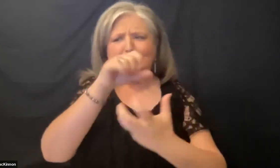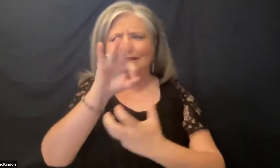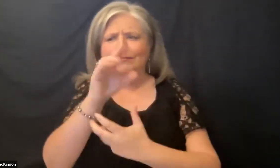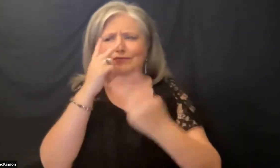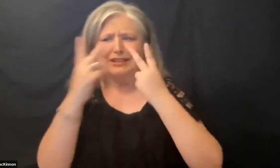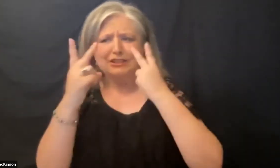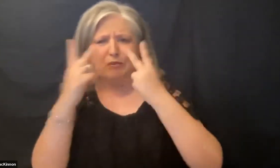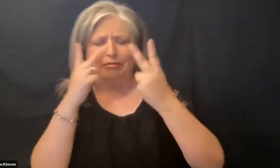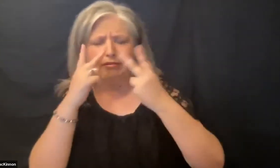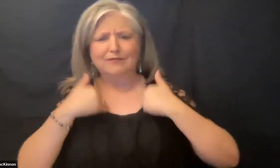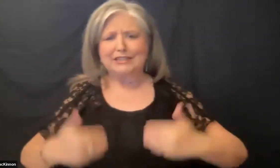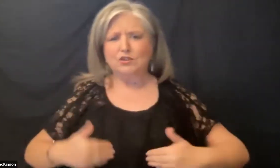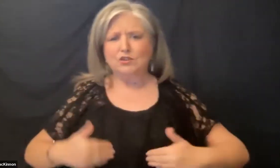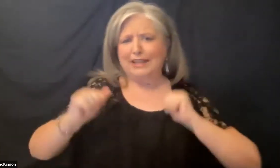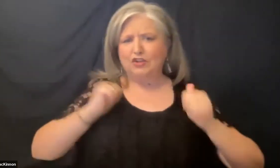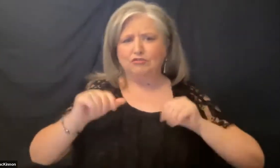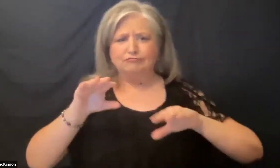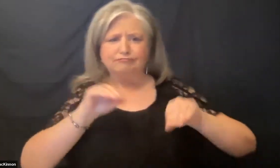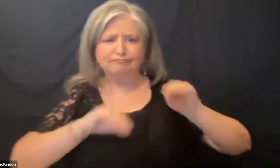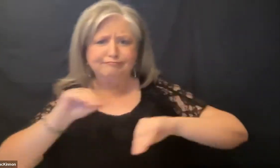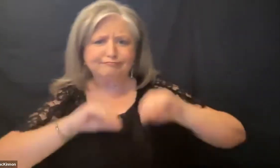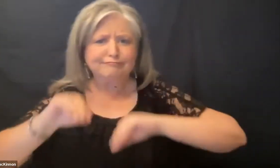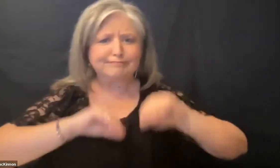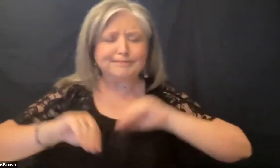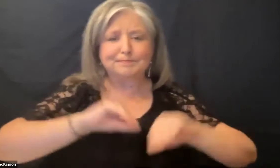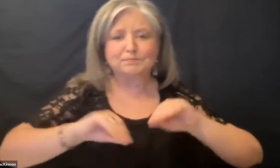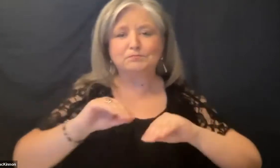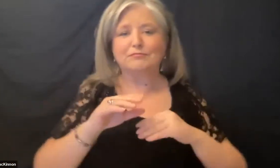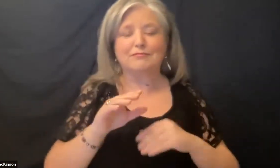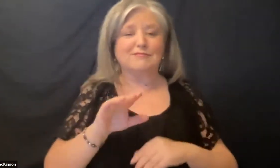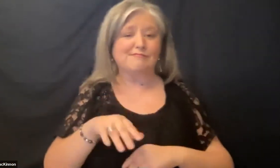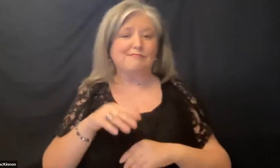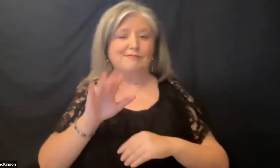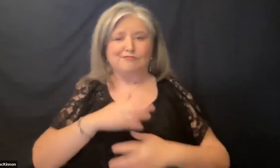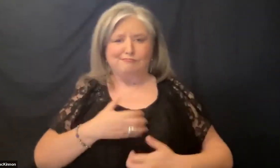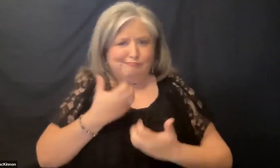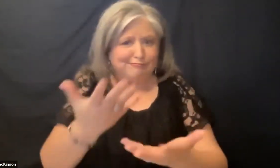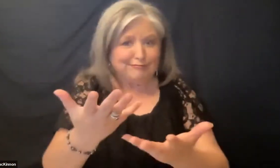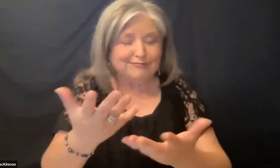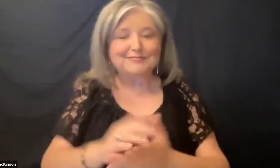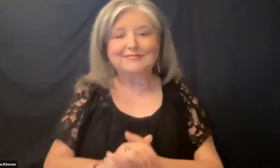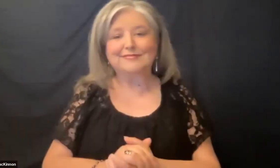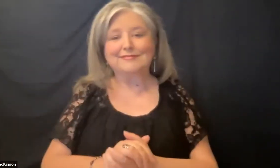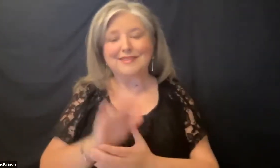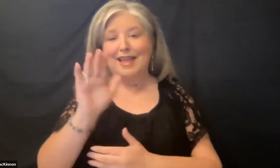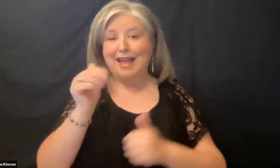who likes to develop performances using an eclectic mix of visual and physical theater styles.